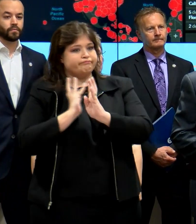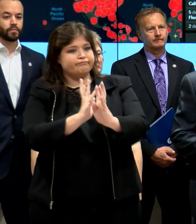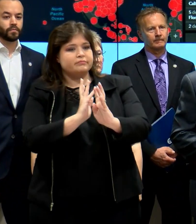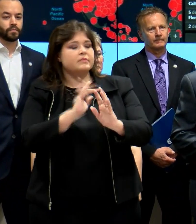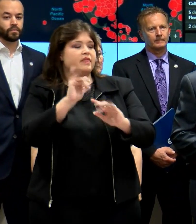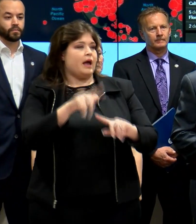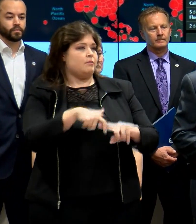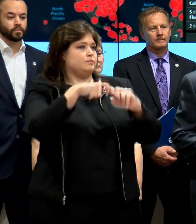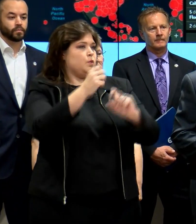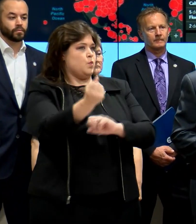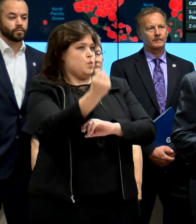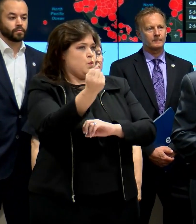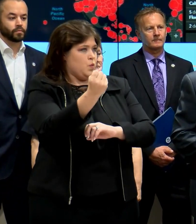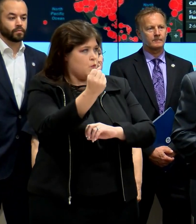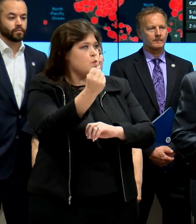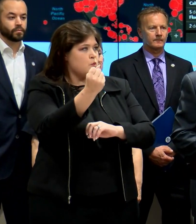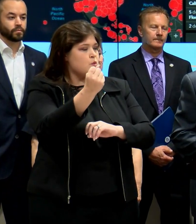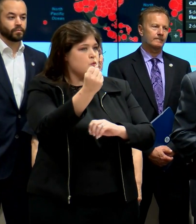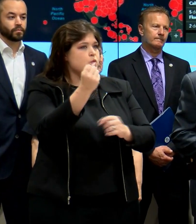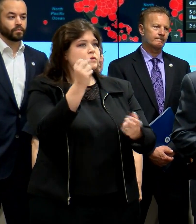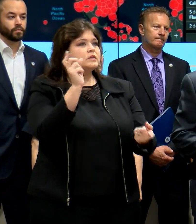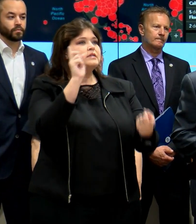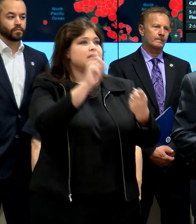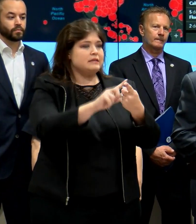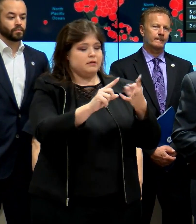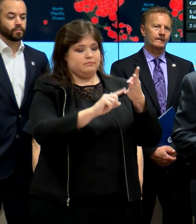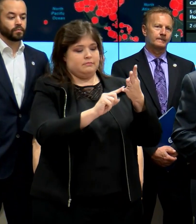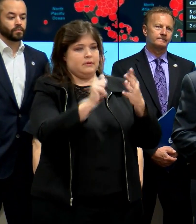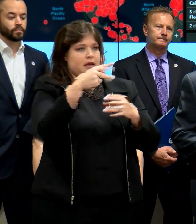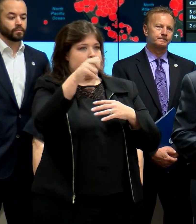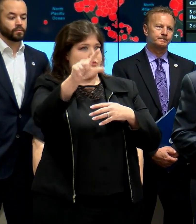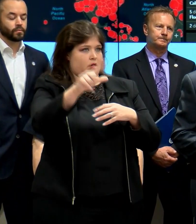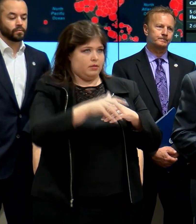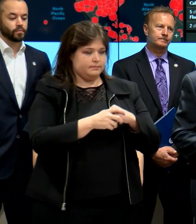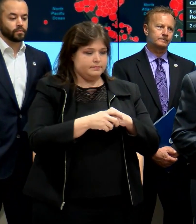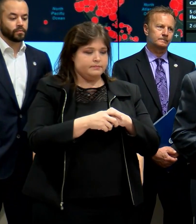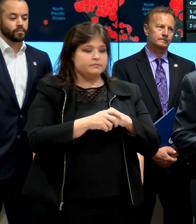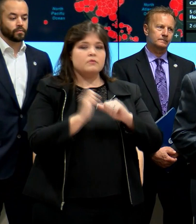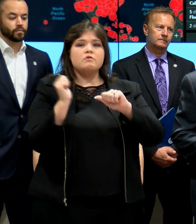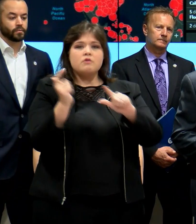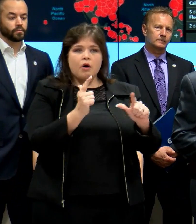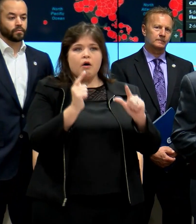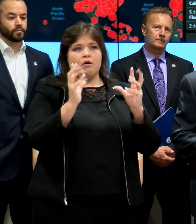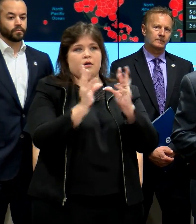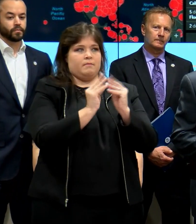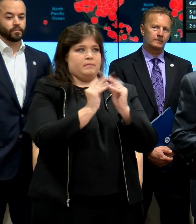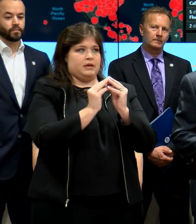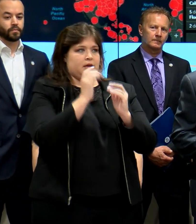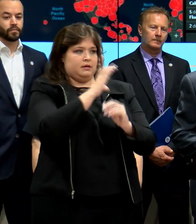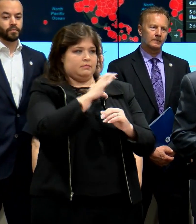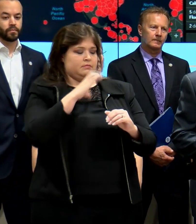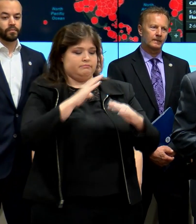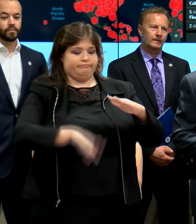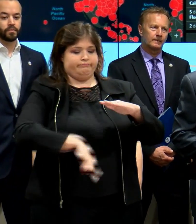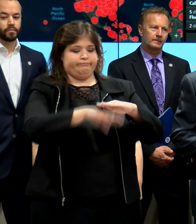be suspended through the end of April as well. And all of our meetings will be limited to